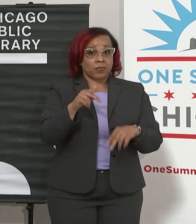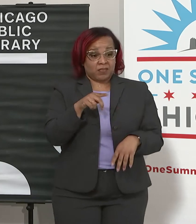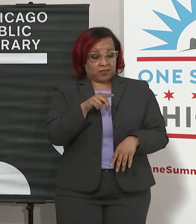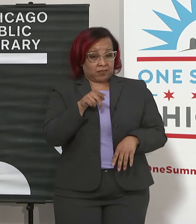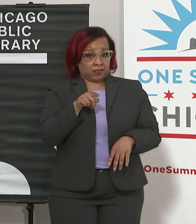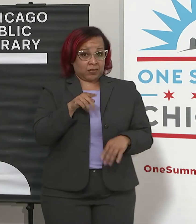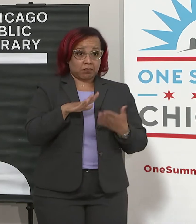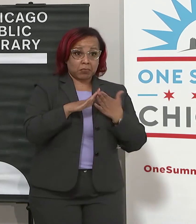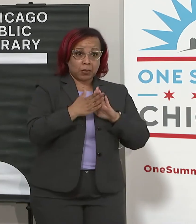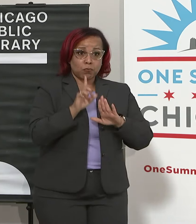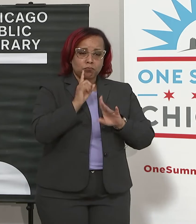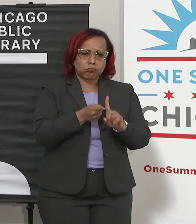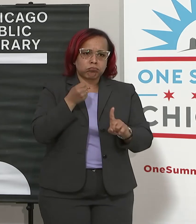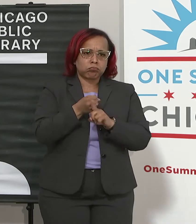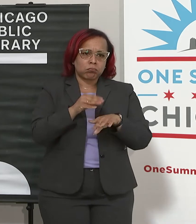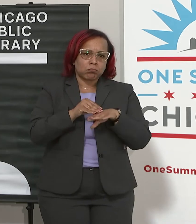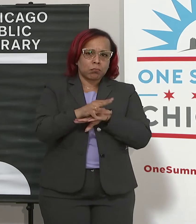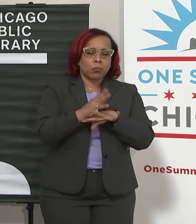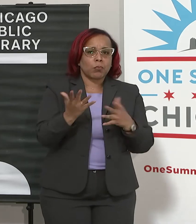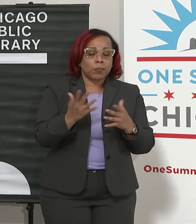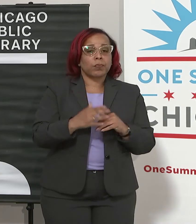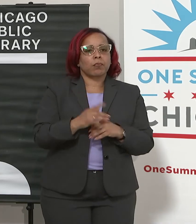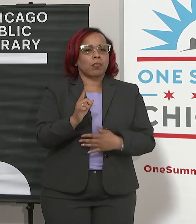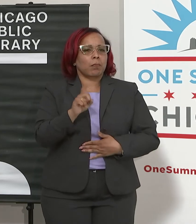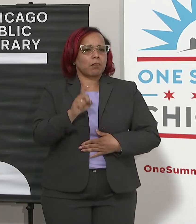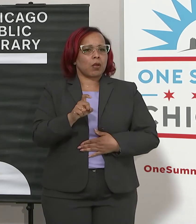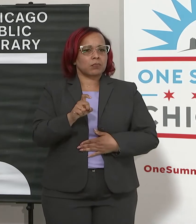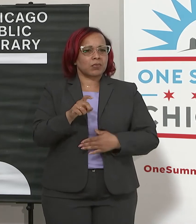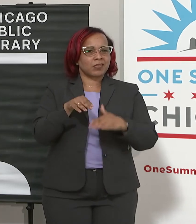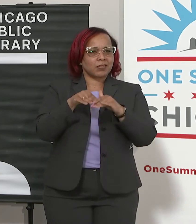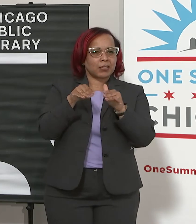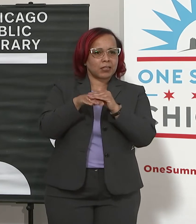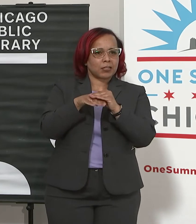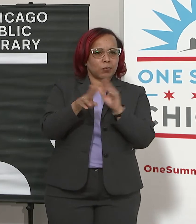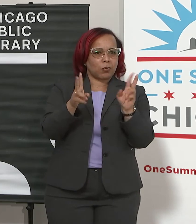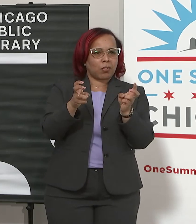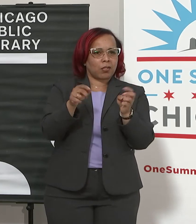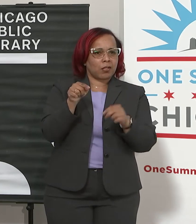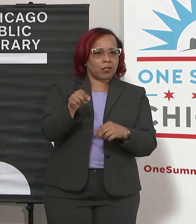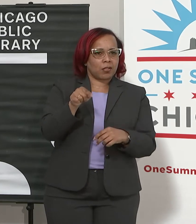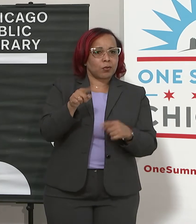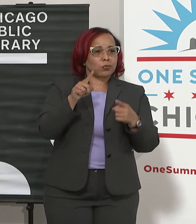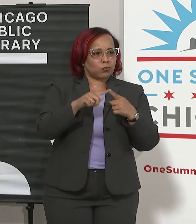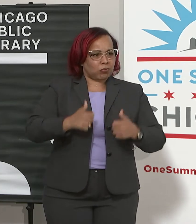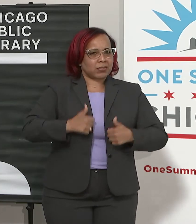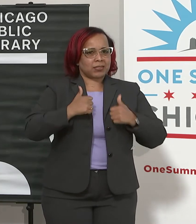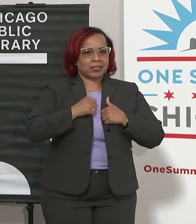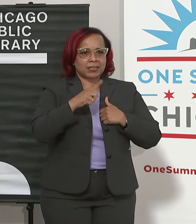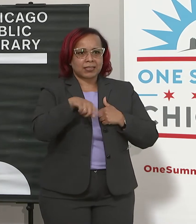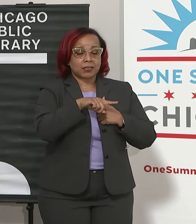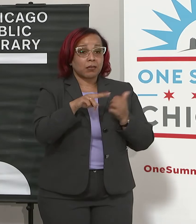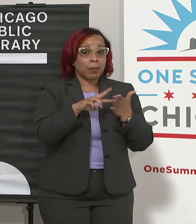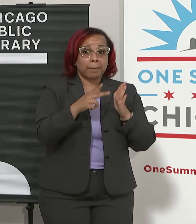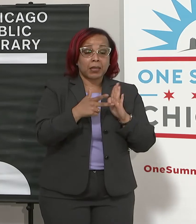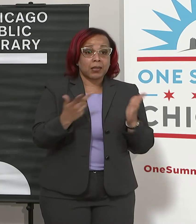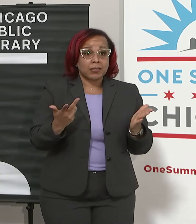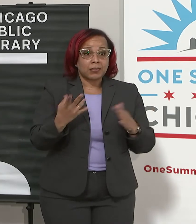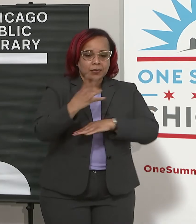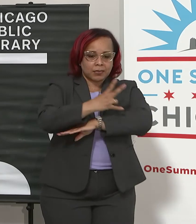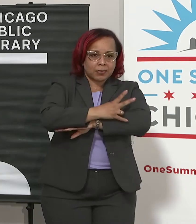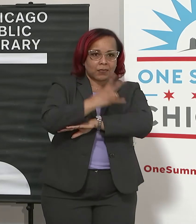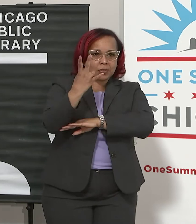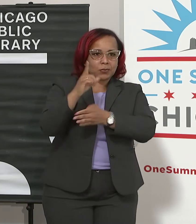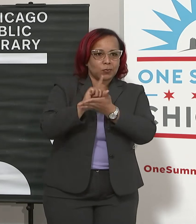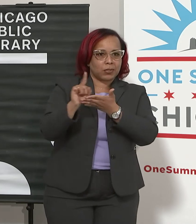them to be as impactful as possible, they must be accessible as possible to our residents, and that means 7 days